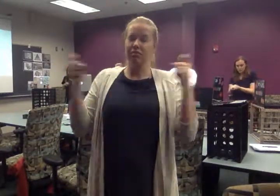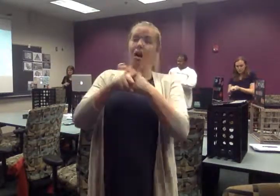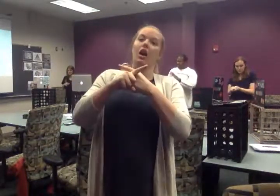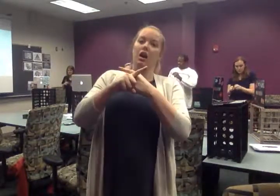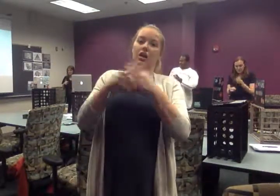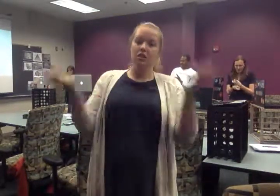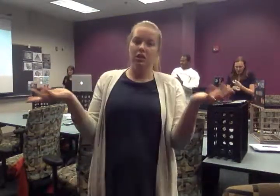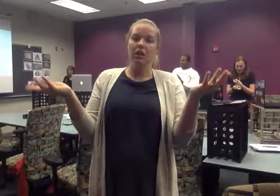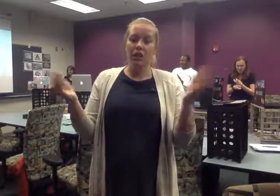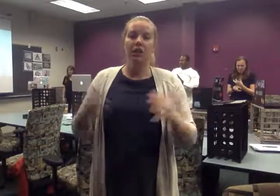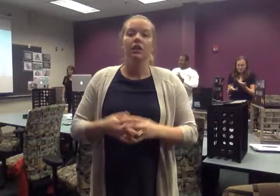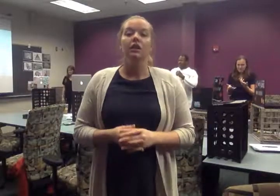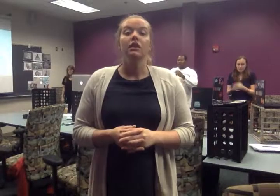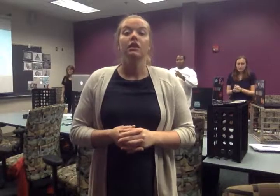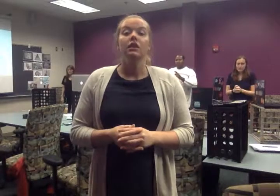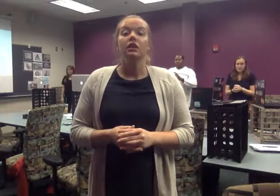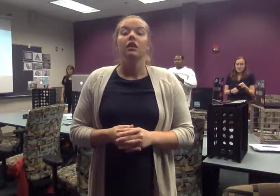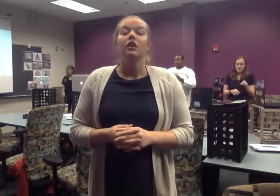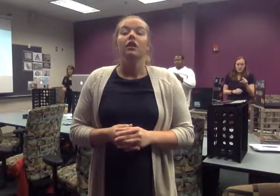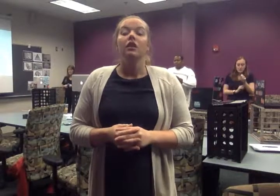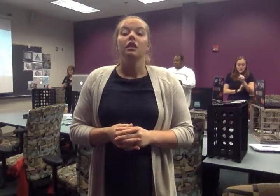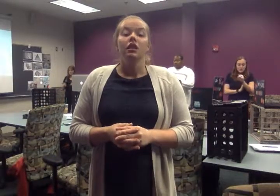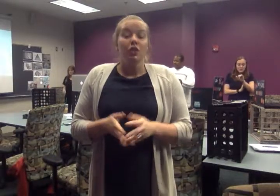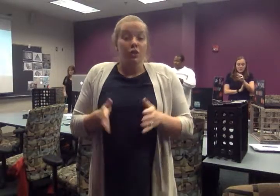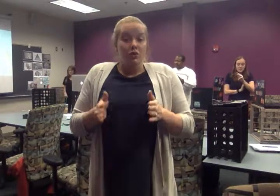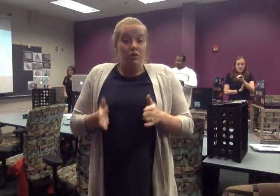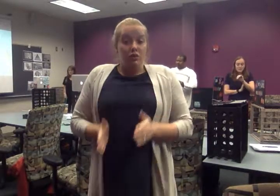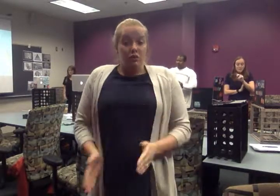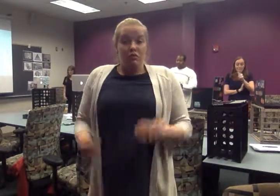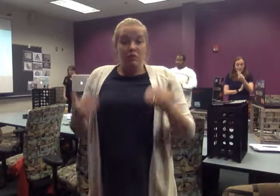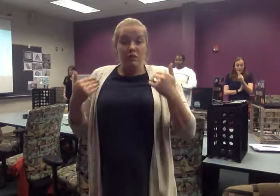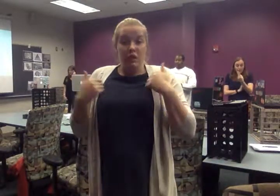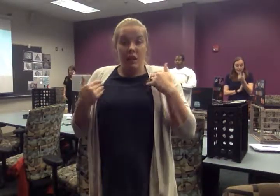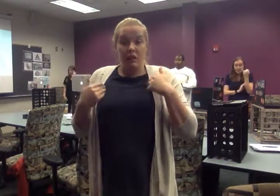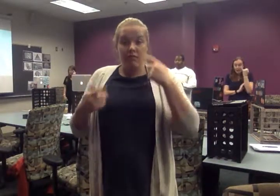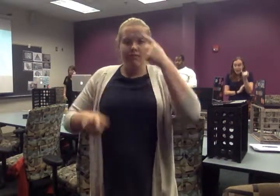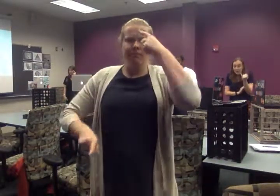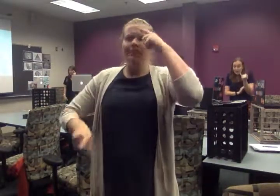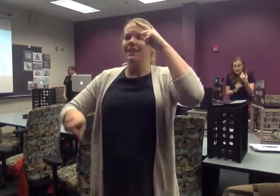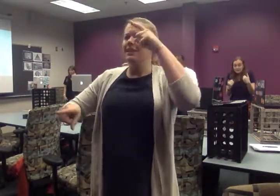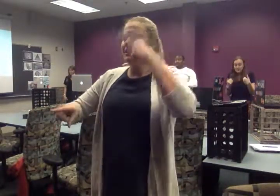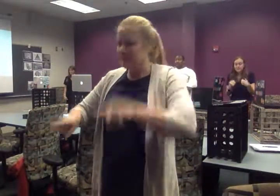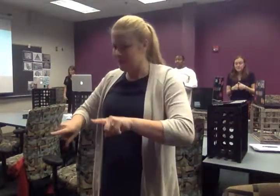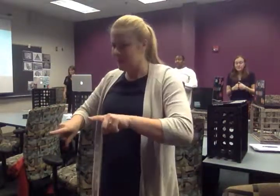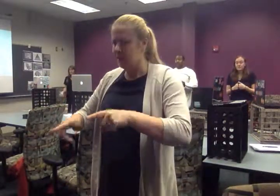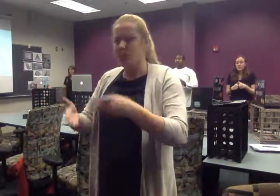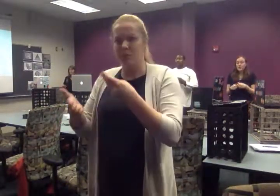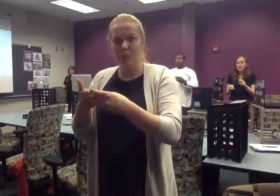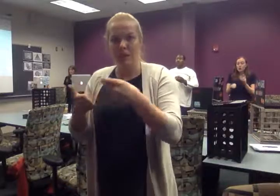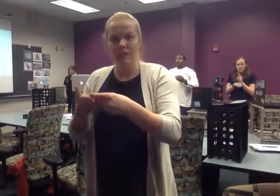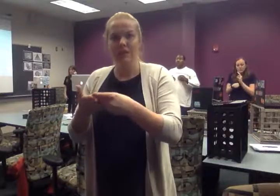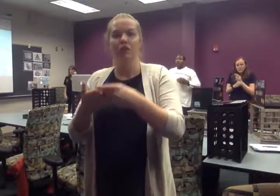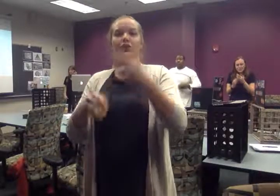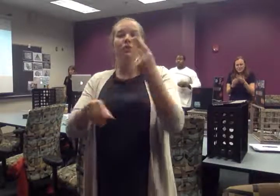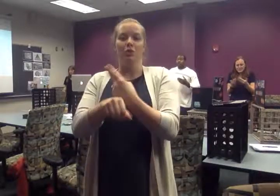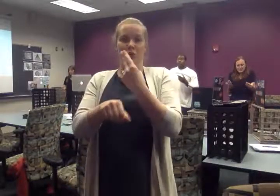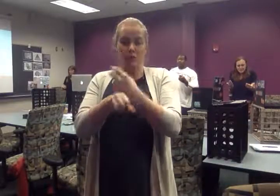rather than adapt to shoelessness, humans created a commodity that they would agree upon ahead of time could be used in exchange, and that commodity